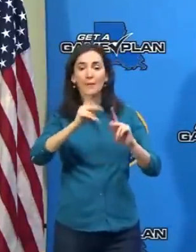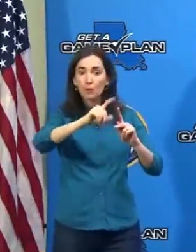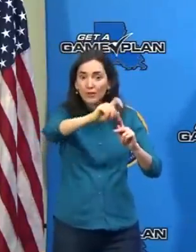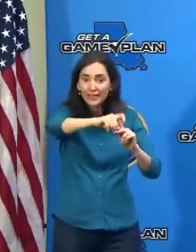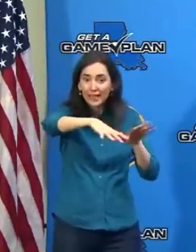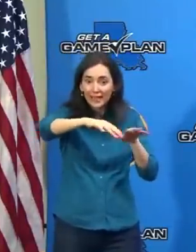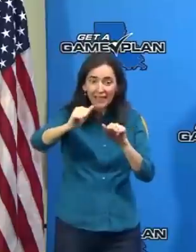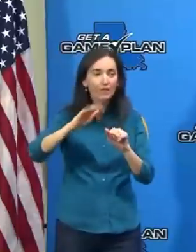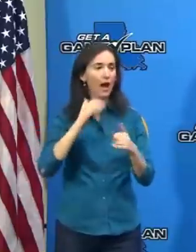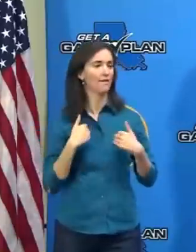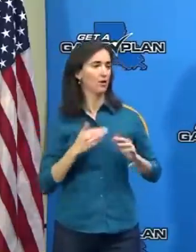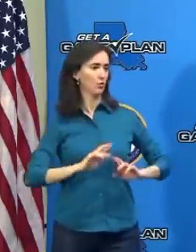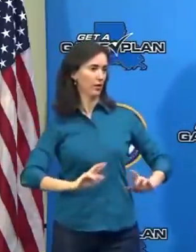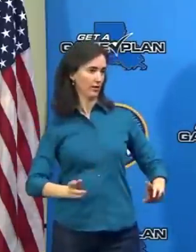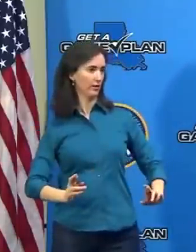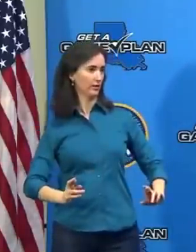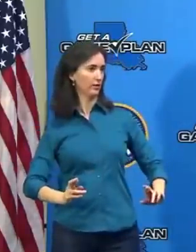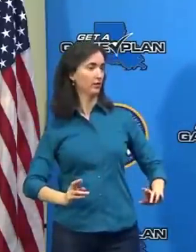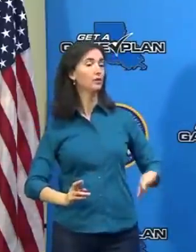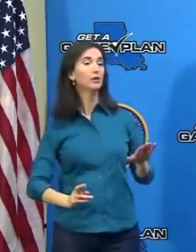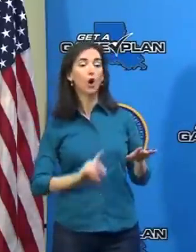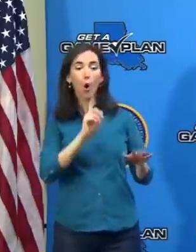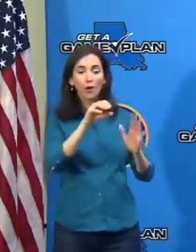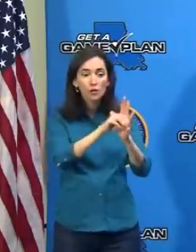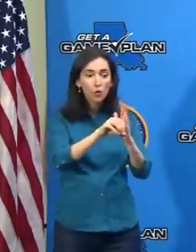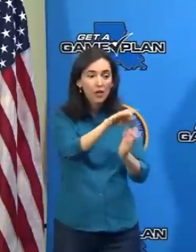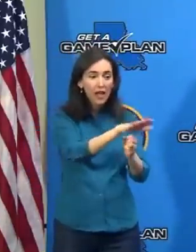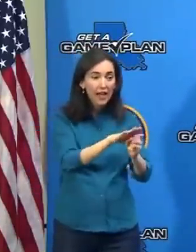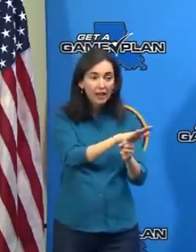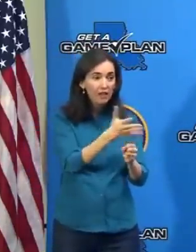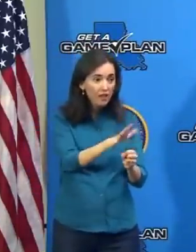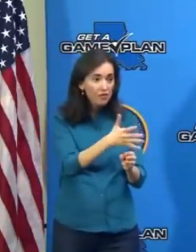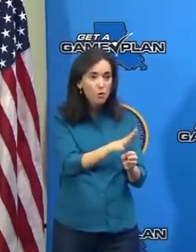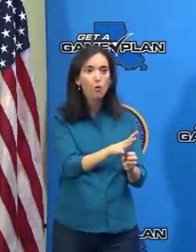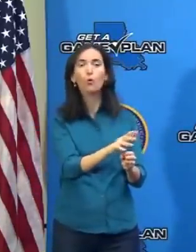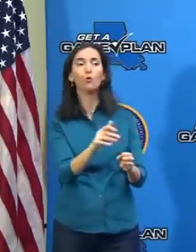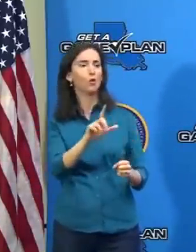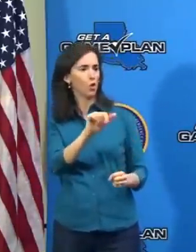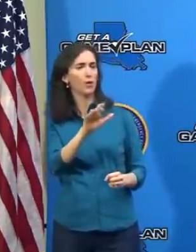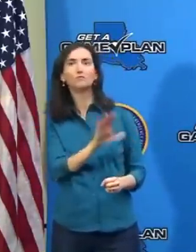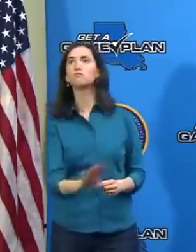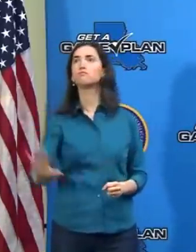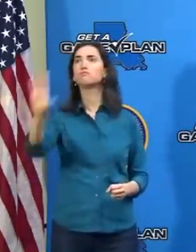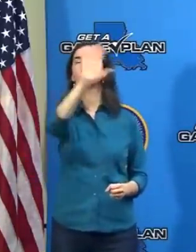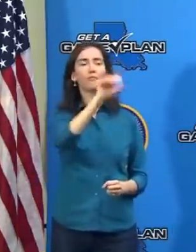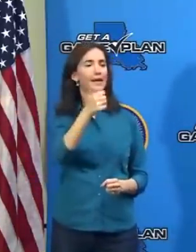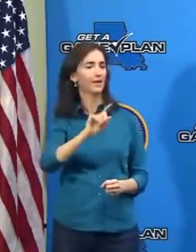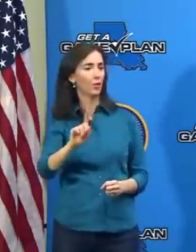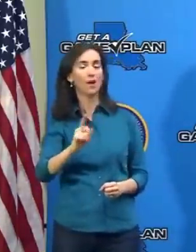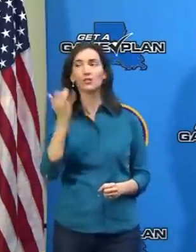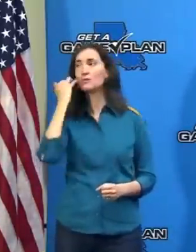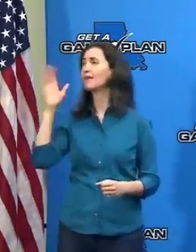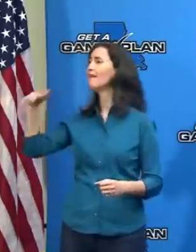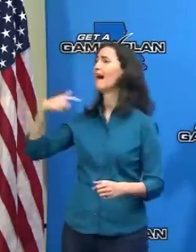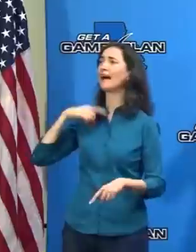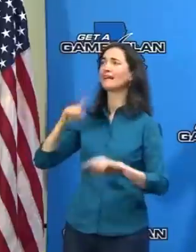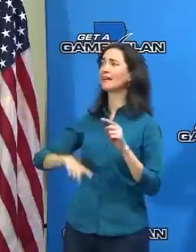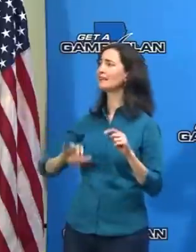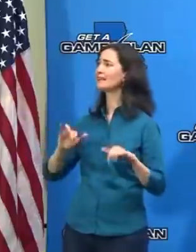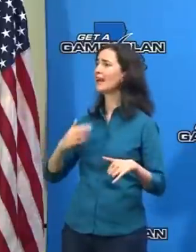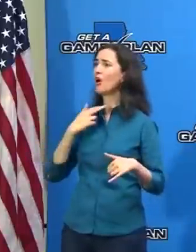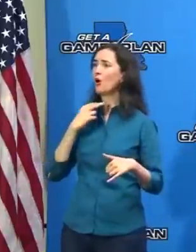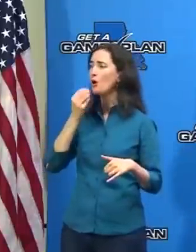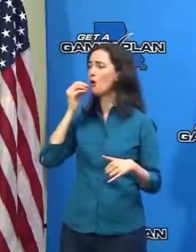individuals, and this is not just true for New Orleans, but anywhere in the state of Louisiana, if they cannot stay at home and they don't have